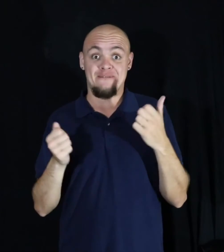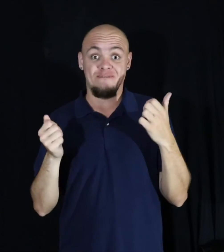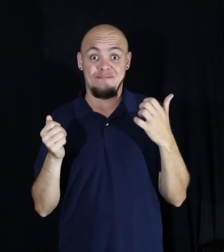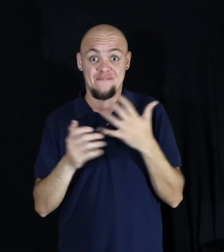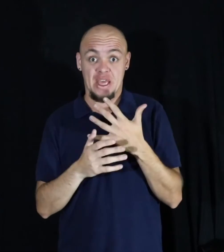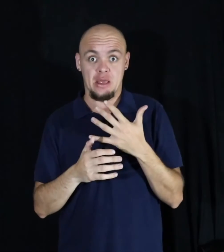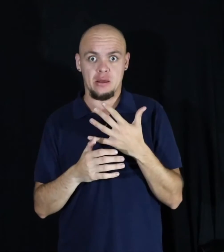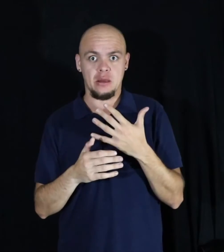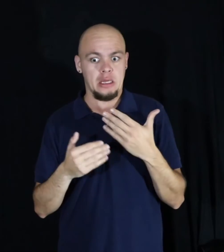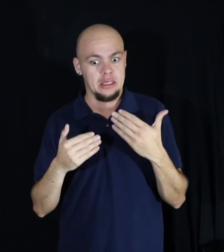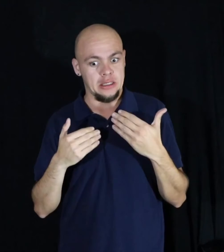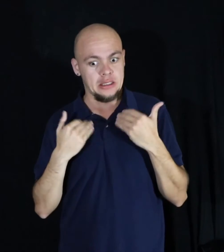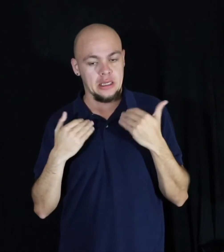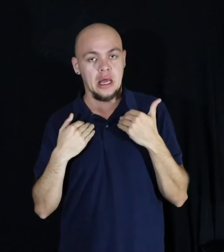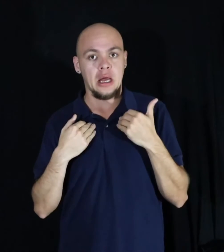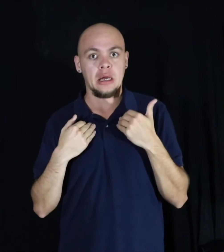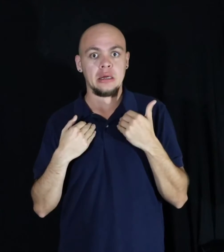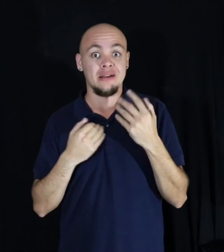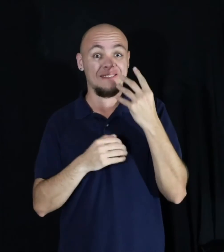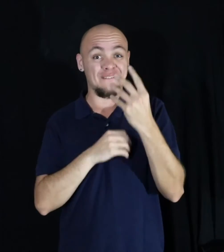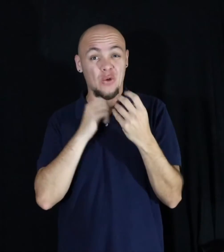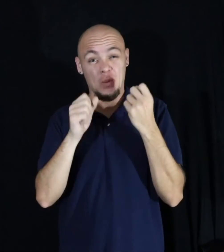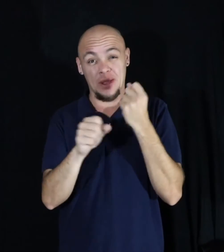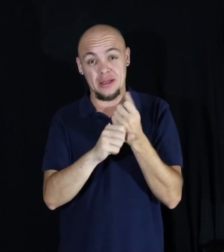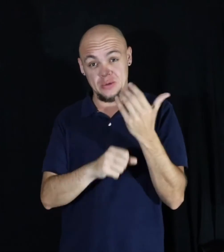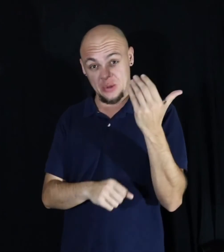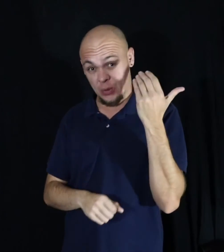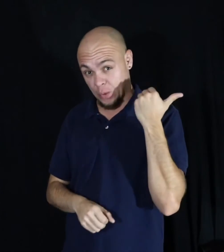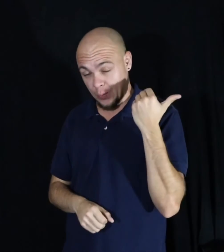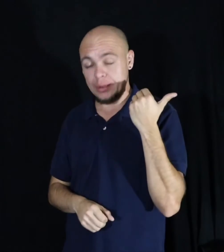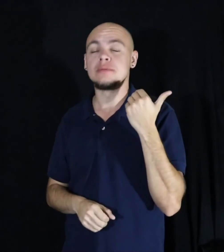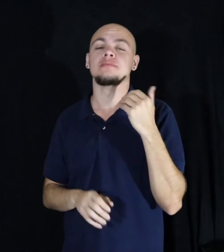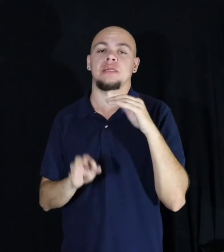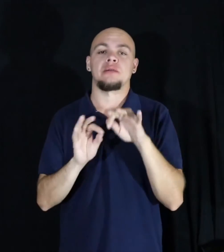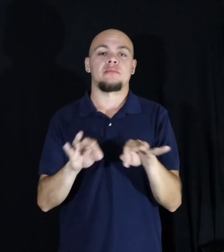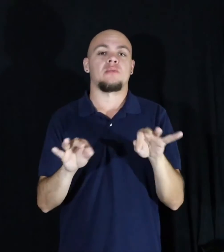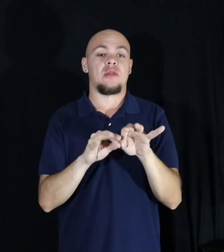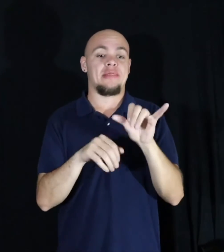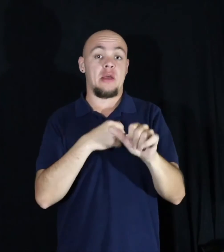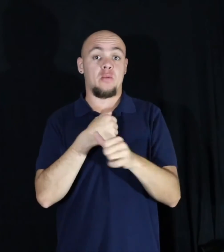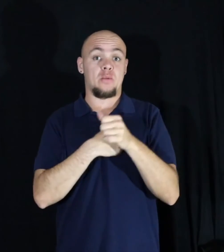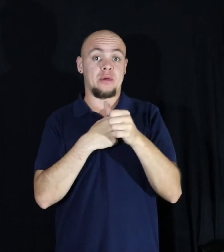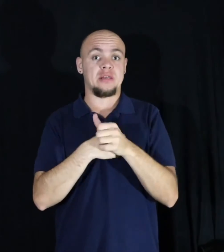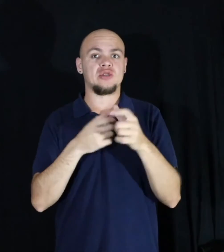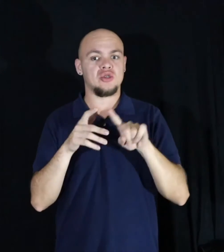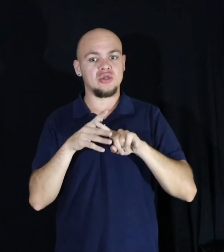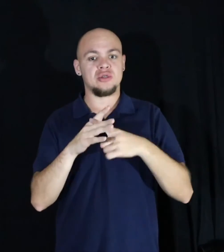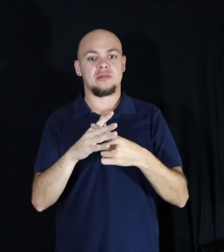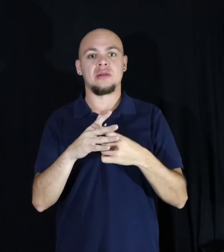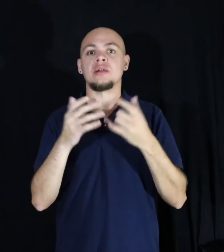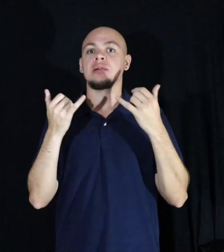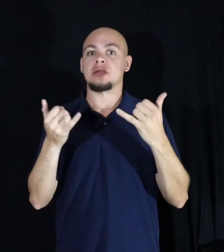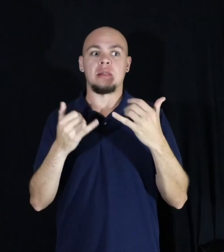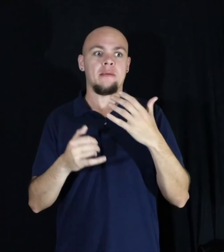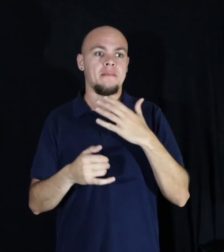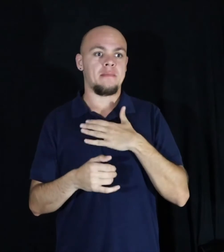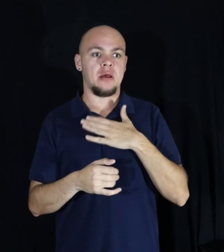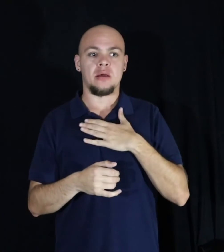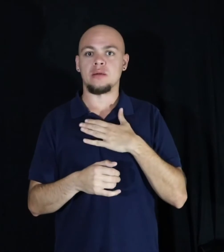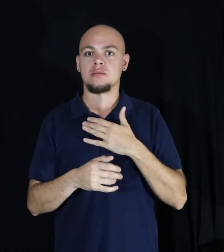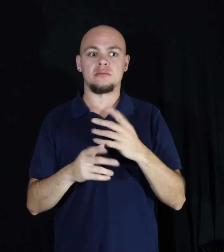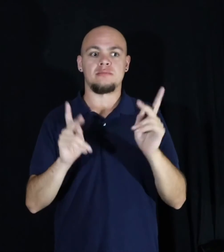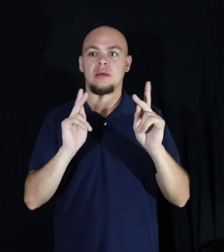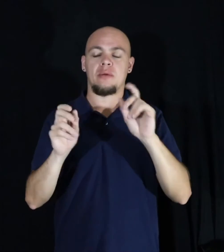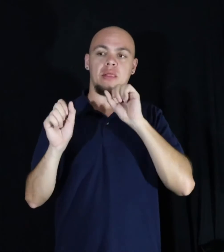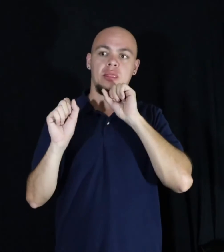as a career 4 years ago. But it's all about taking that risk. Today, Sachin Tendulkar, who is pretty much worshipped by at